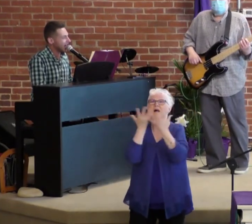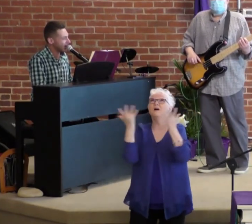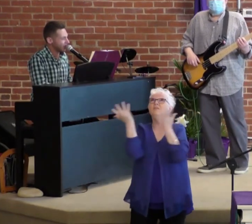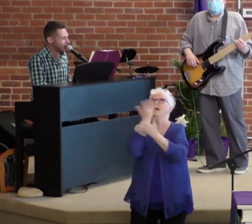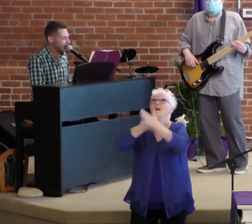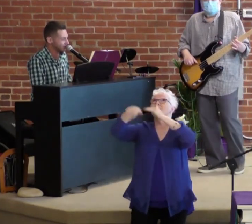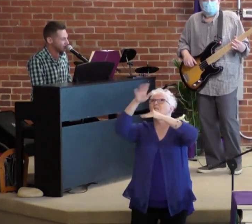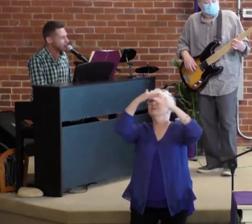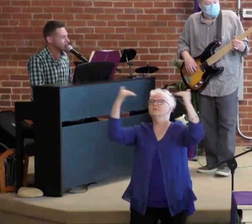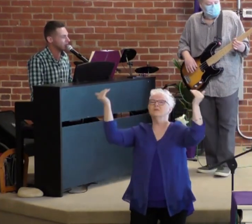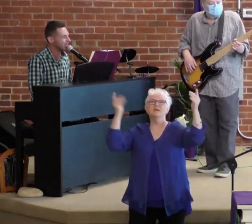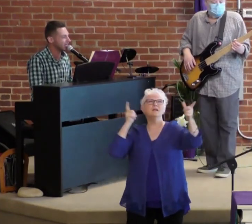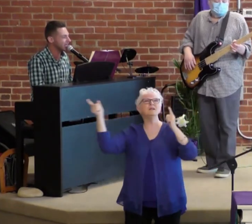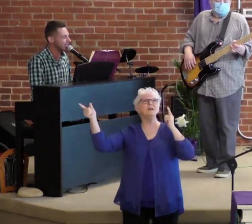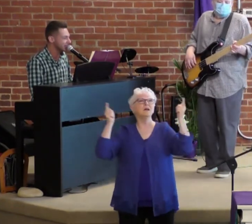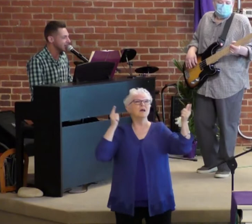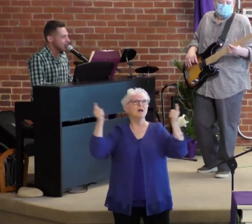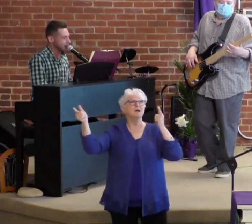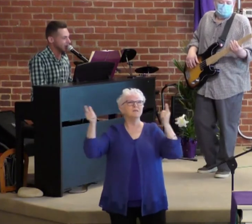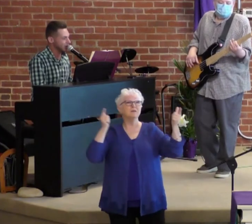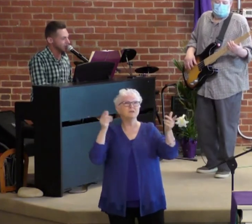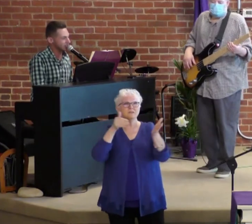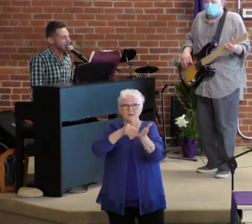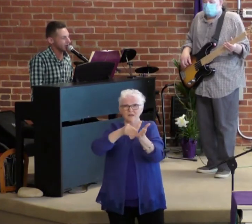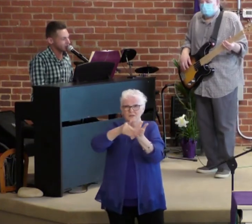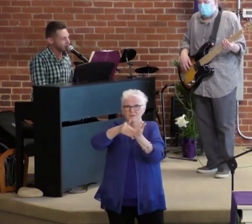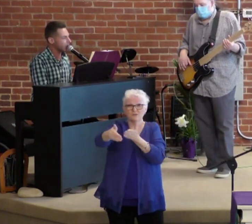Ghost, how the heavens will ring.